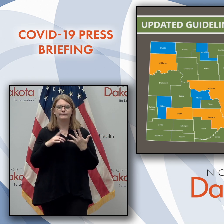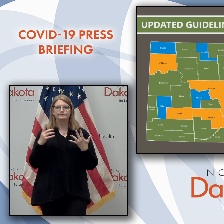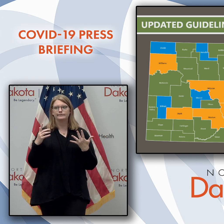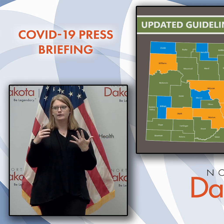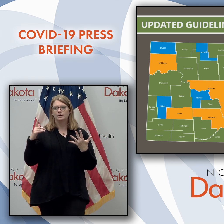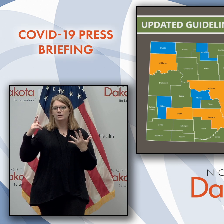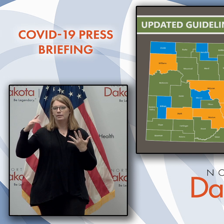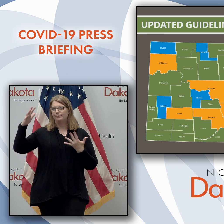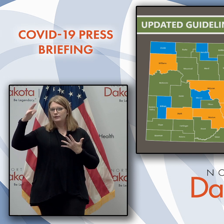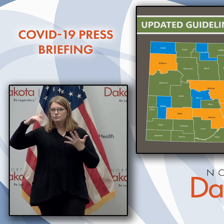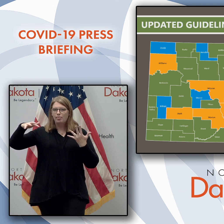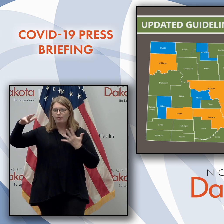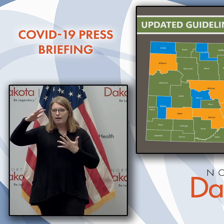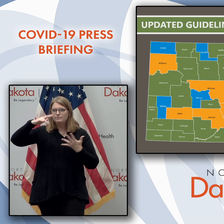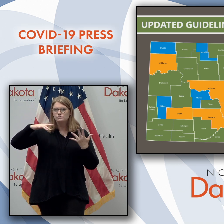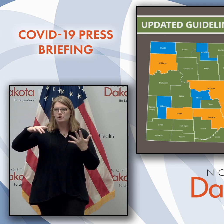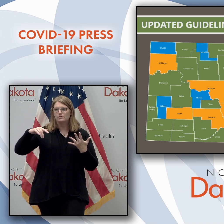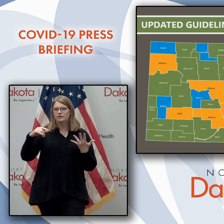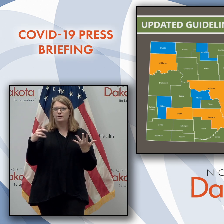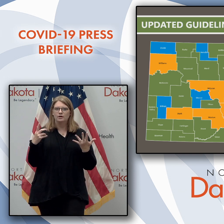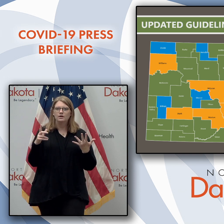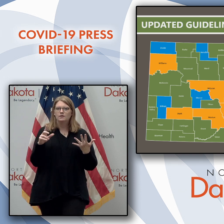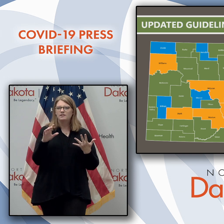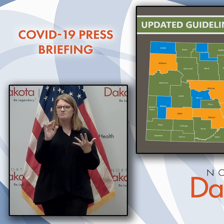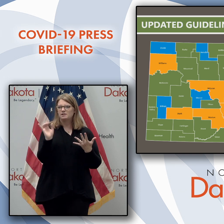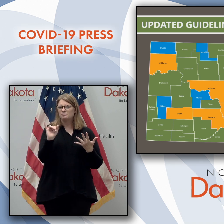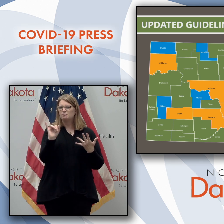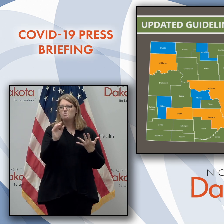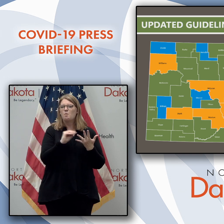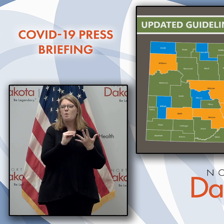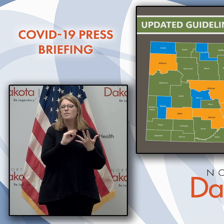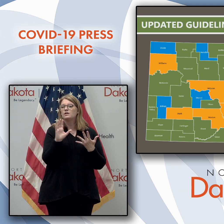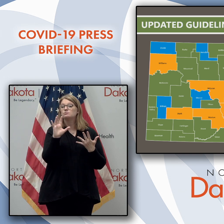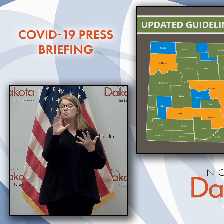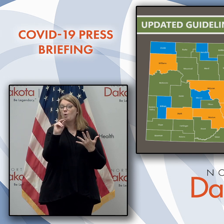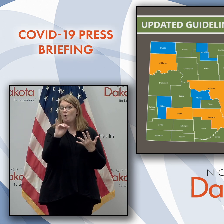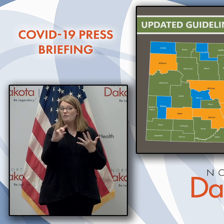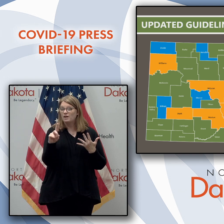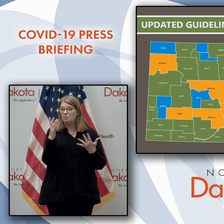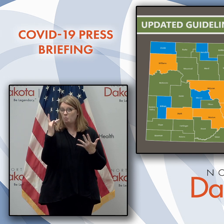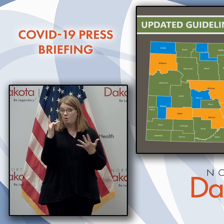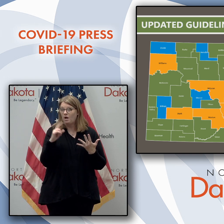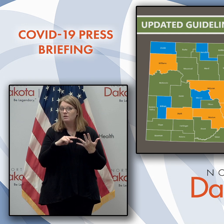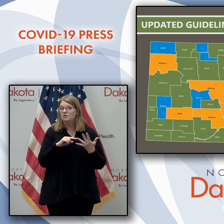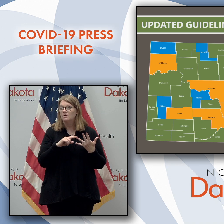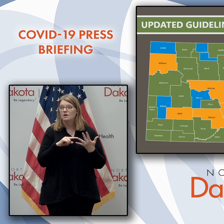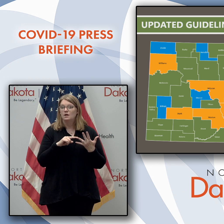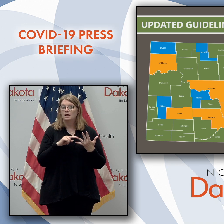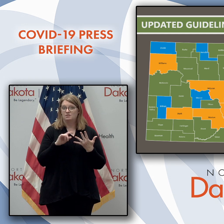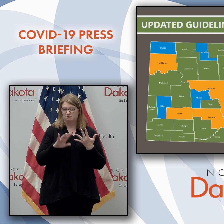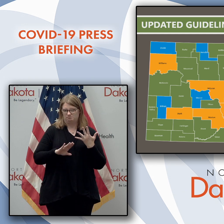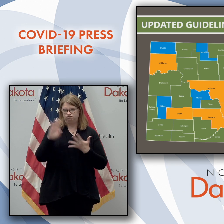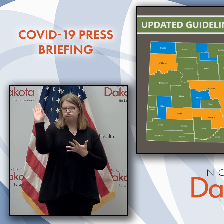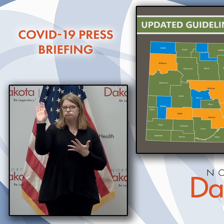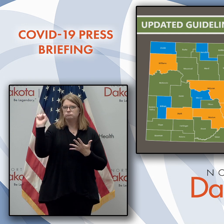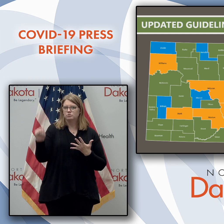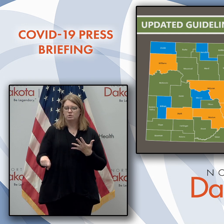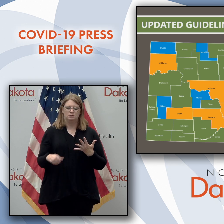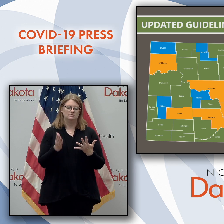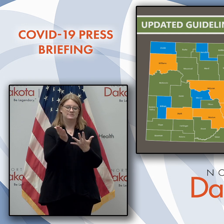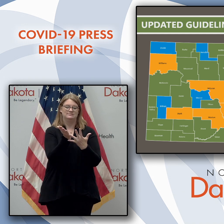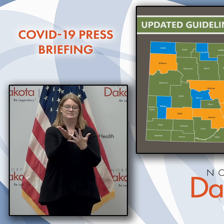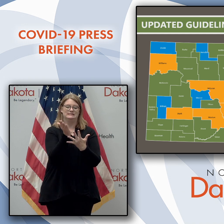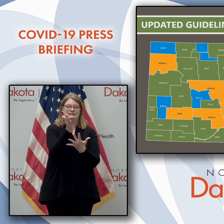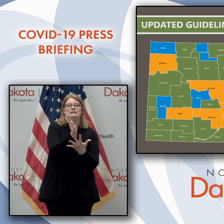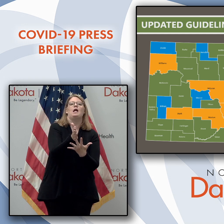and hail in the area, but hey, there's COVID in the area, and you got to be paying attention because these things could, take off quickly. When we move to yellow,